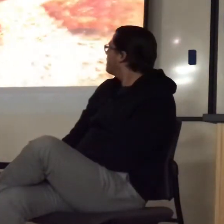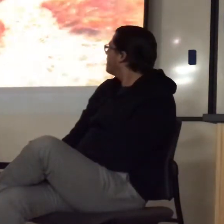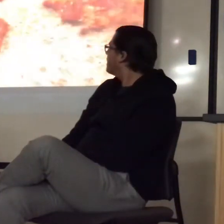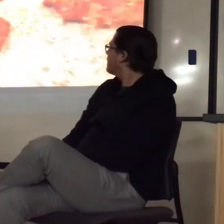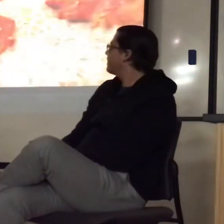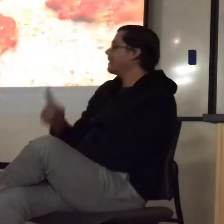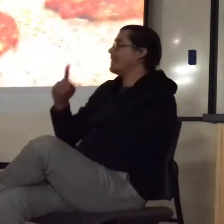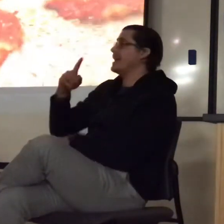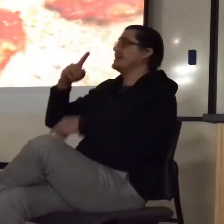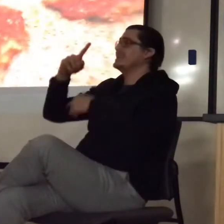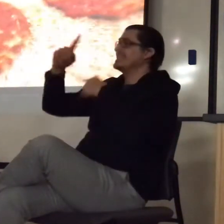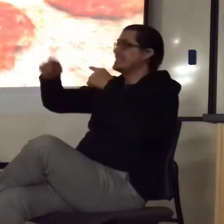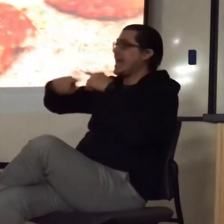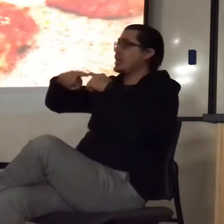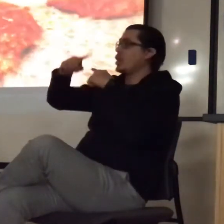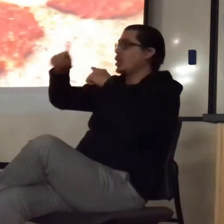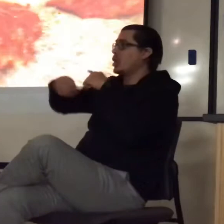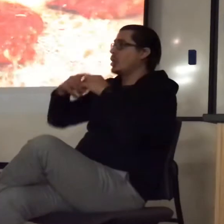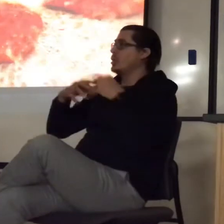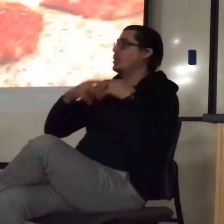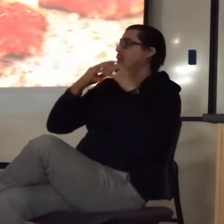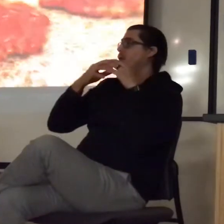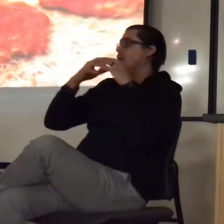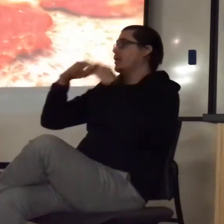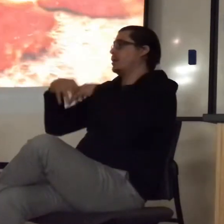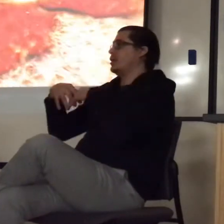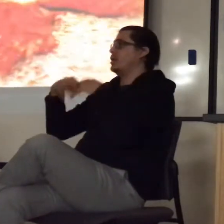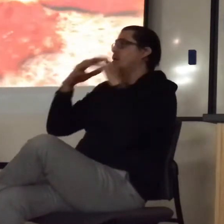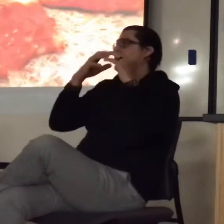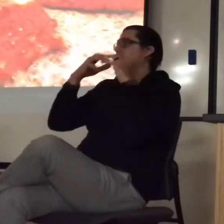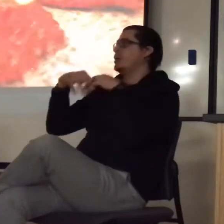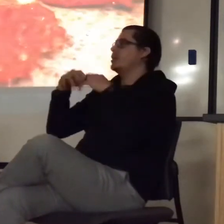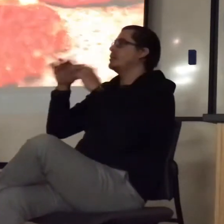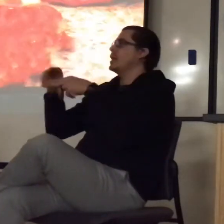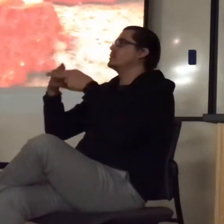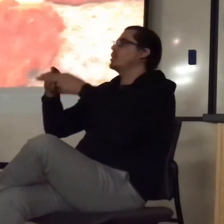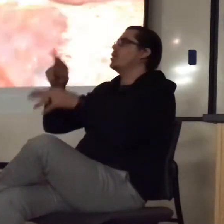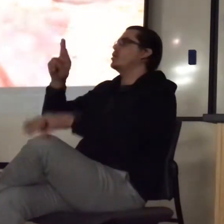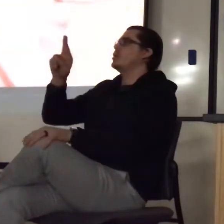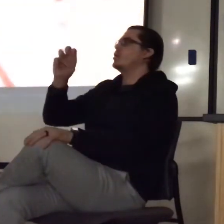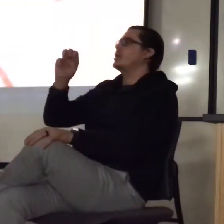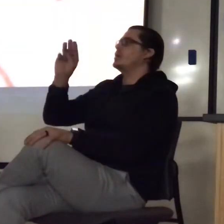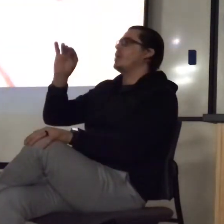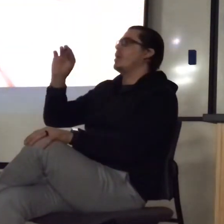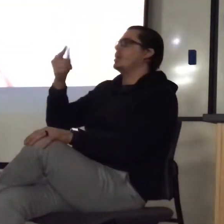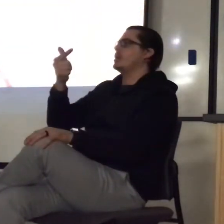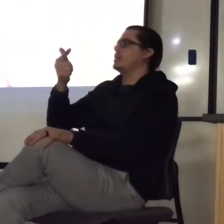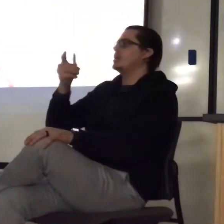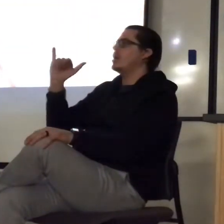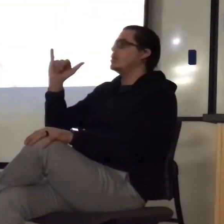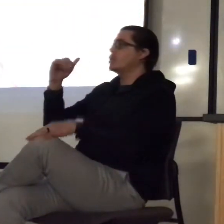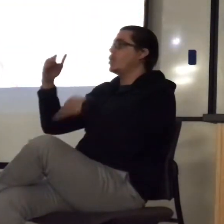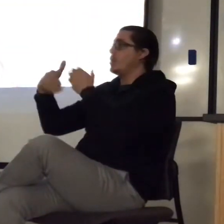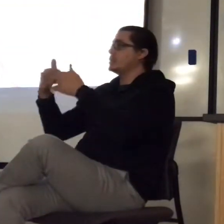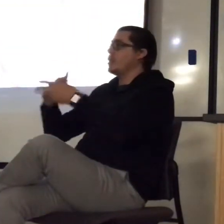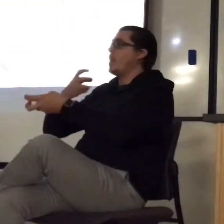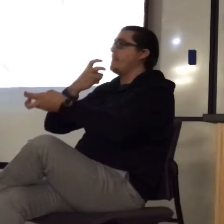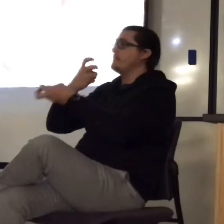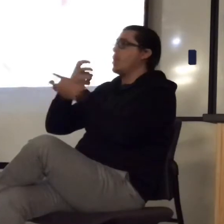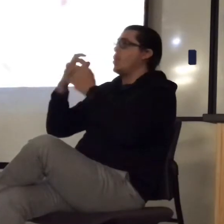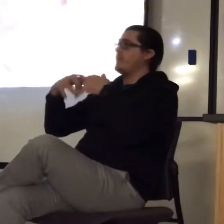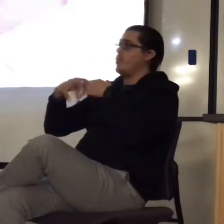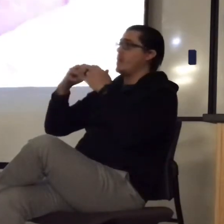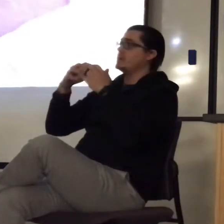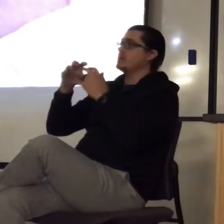This cycle of bone resorption and formation is referred to as remodeling. There is also a process where bone formation